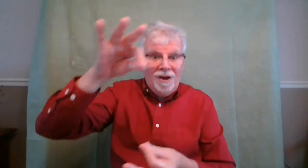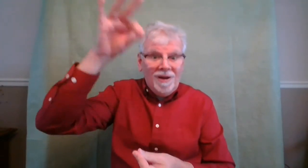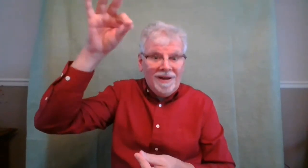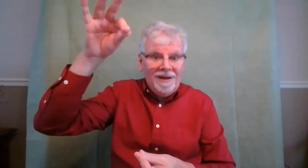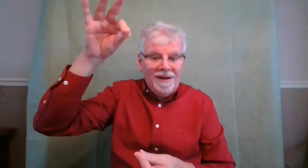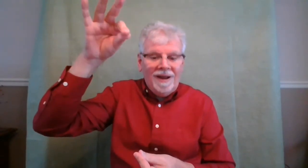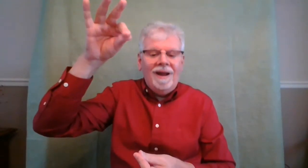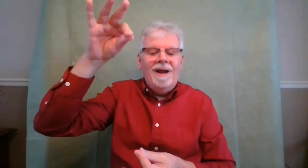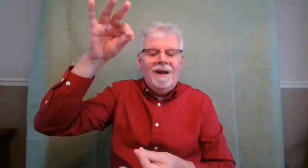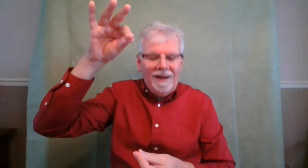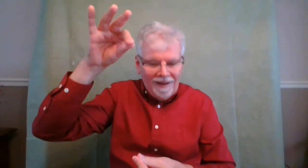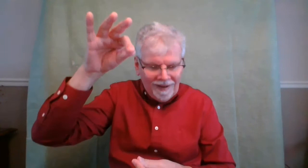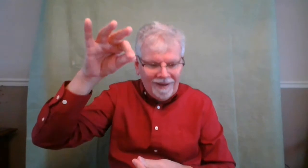is from the Spirit